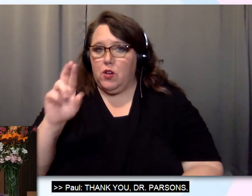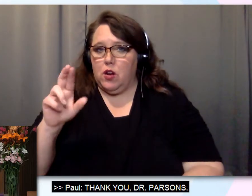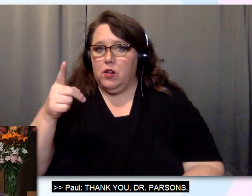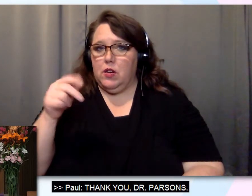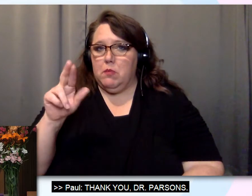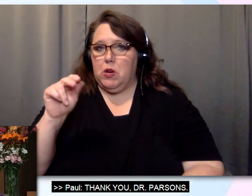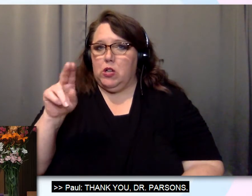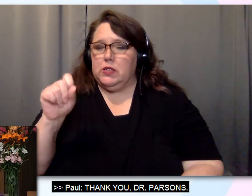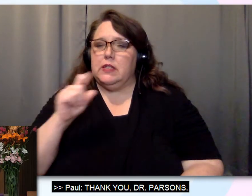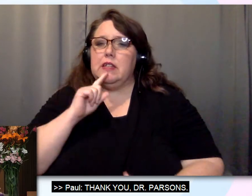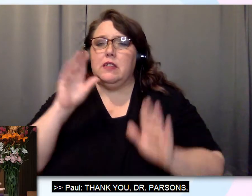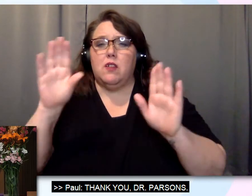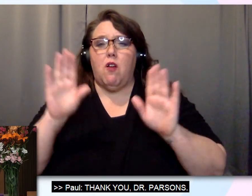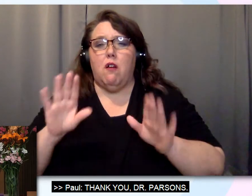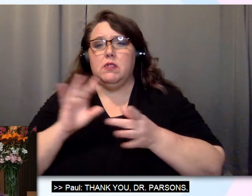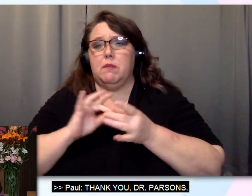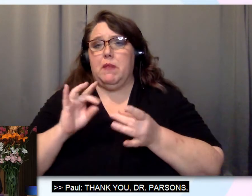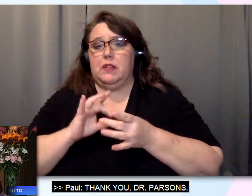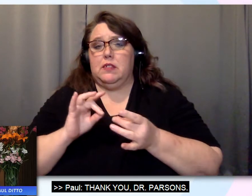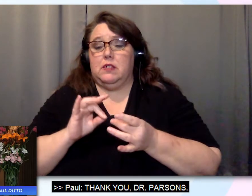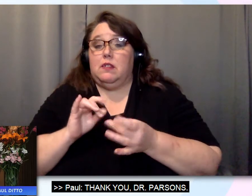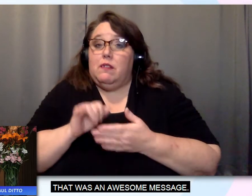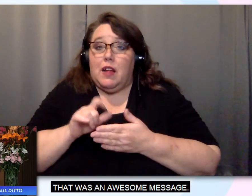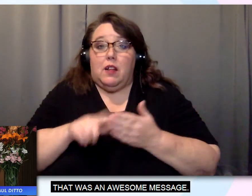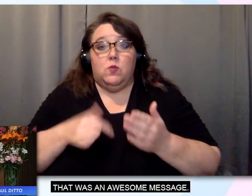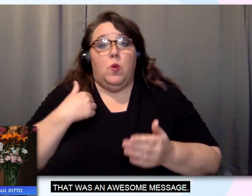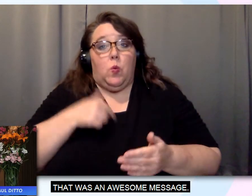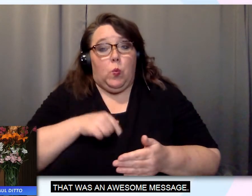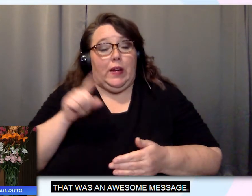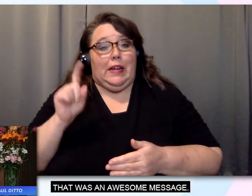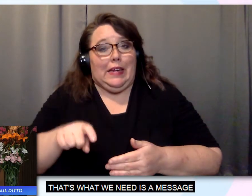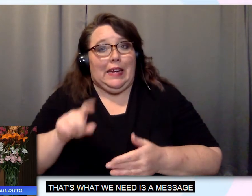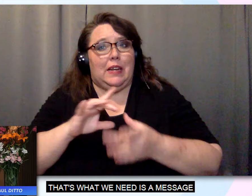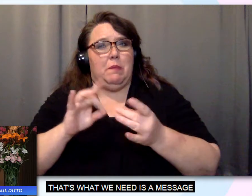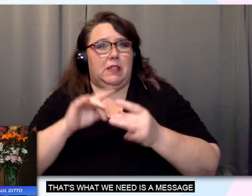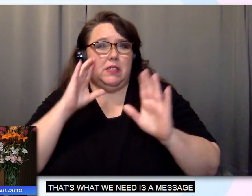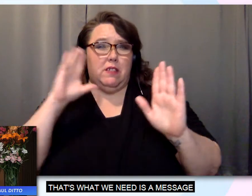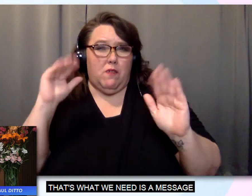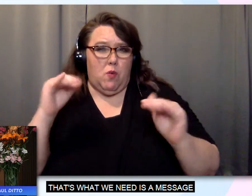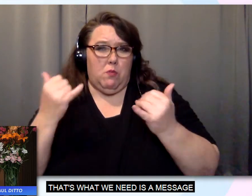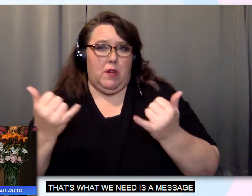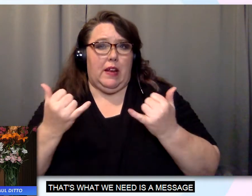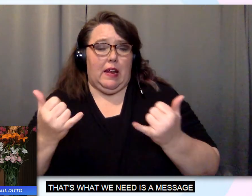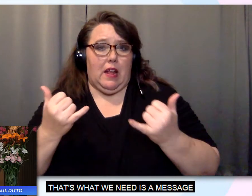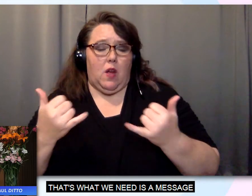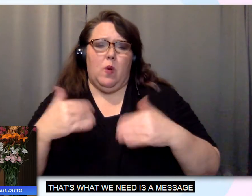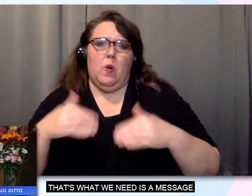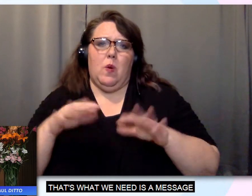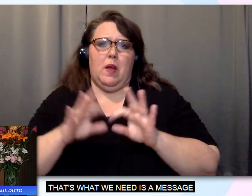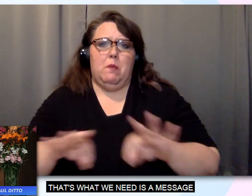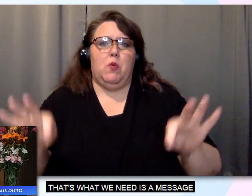Thank you, Dr. Parsons. That was an awesome message. You know, that's what we need, is a message of hope in this